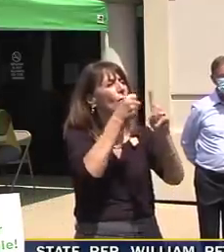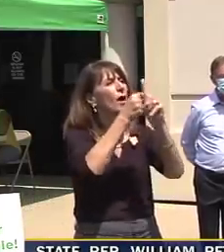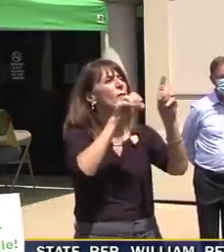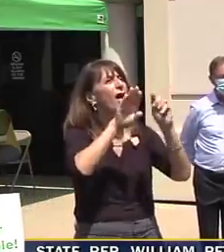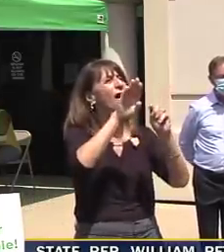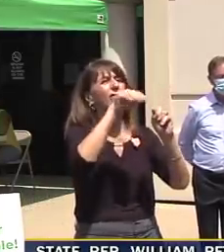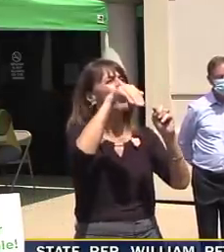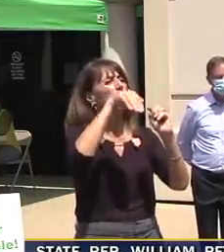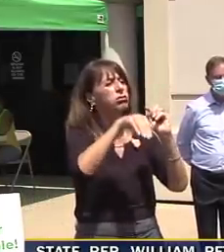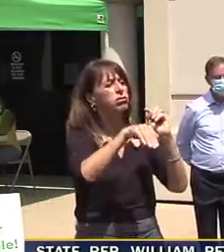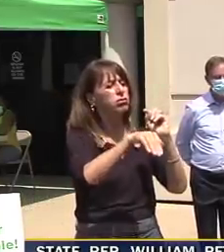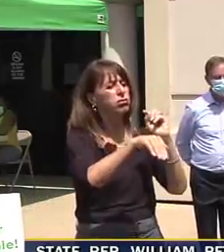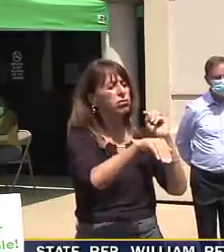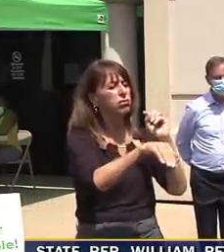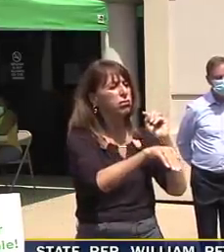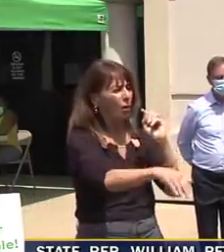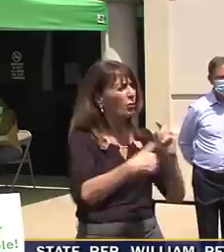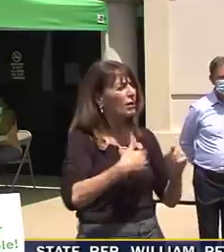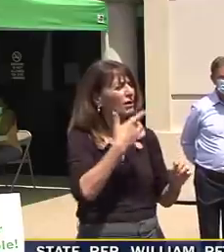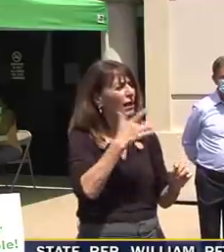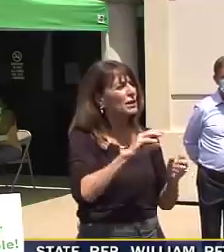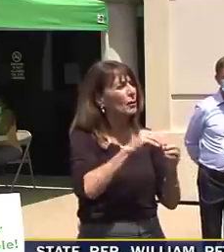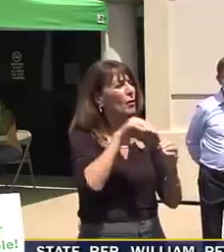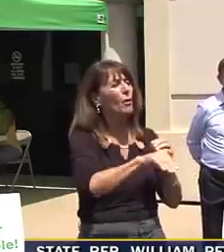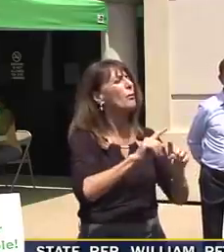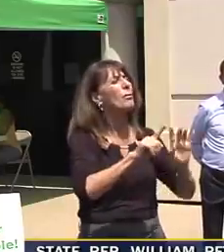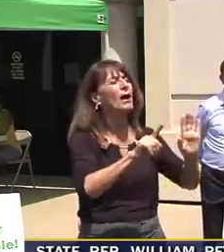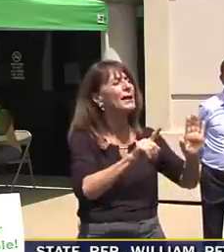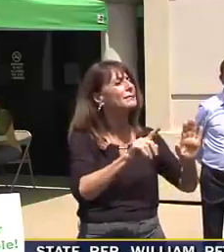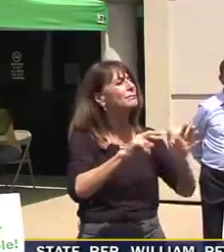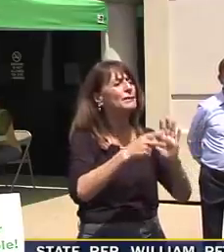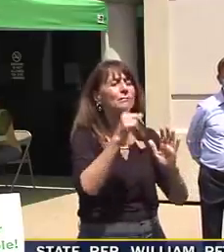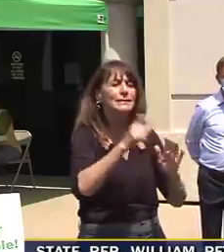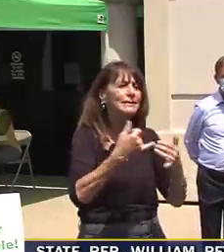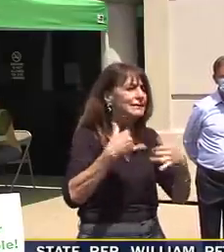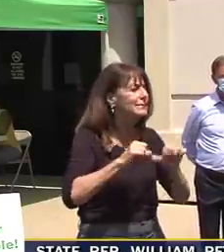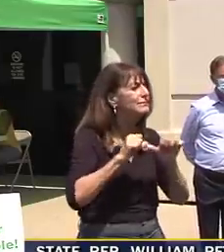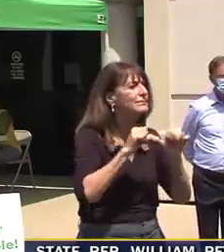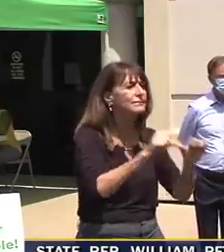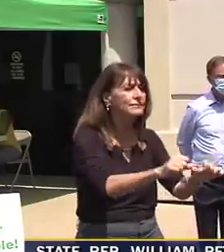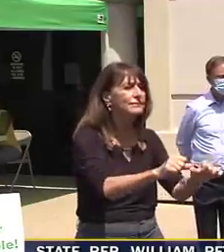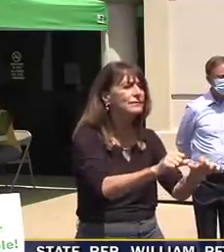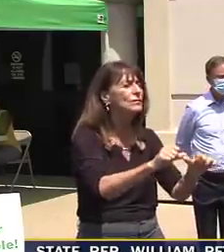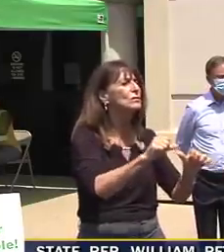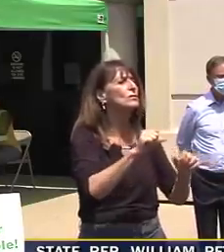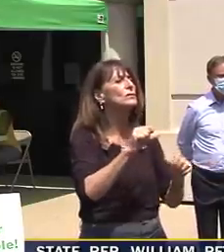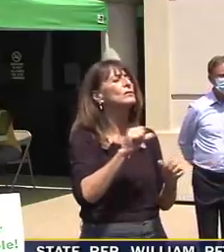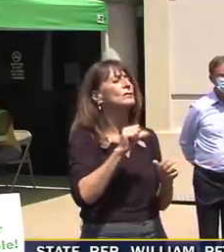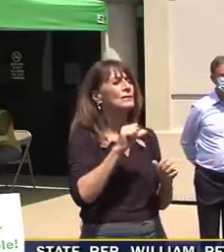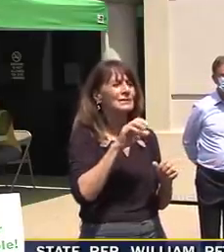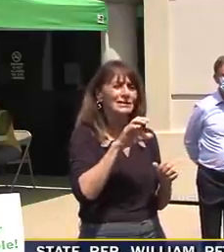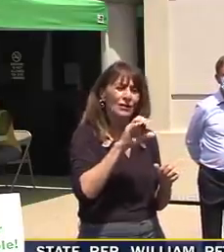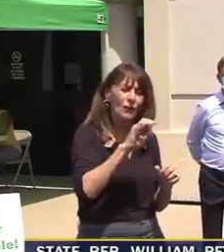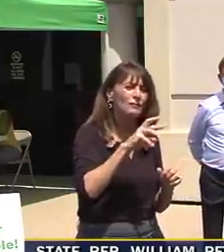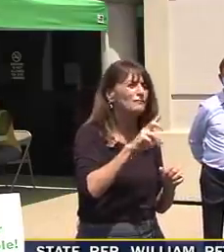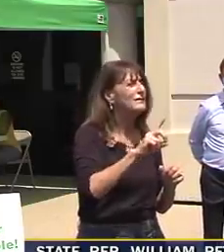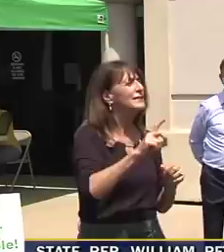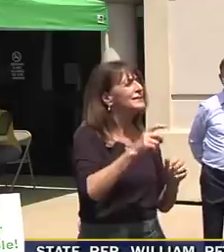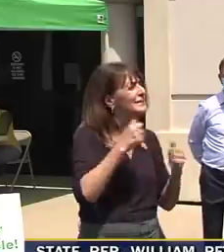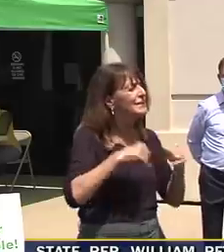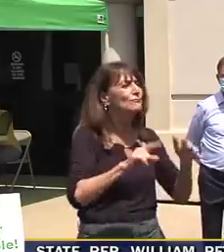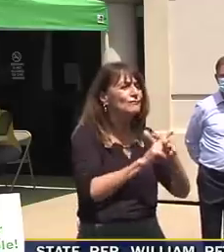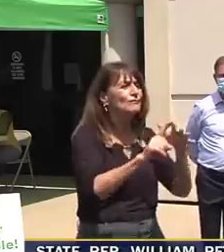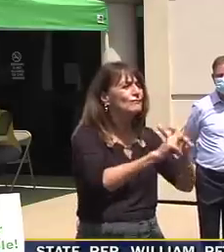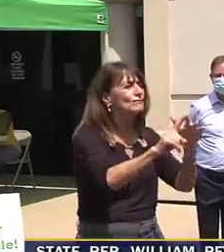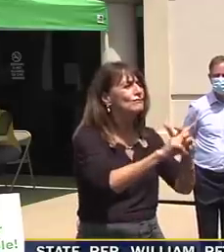green states in the U.S. But remember, even though we're below 200 for total hospitalized with COVID, and we've been